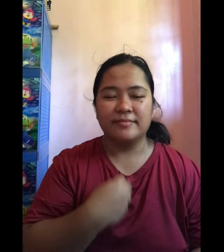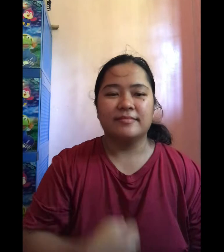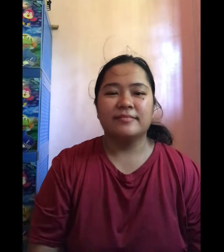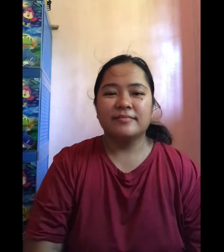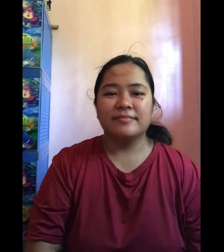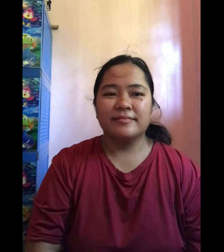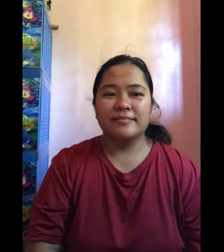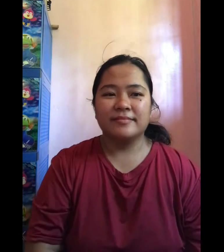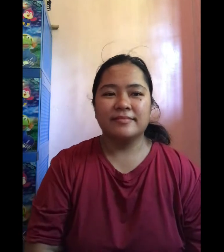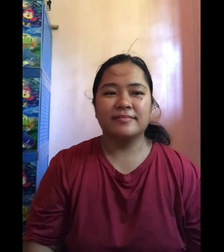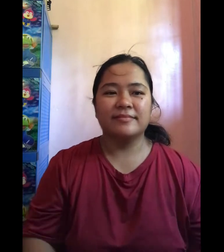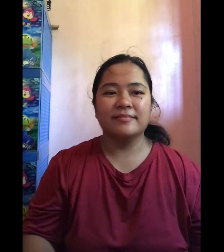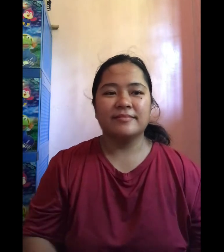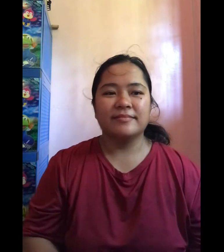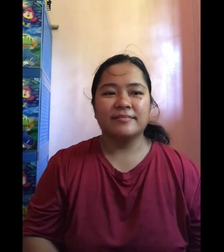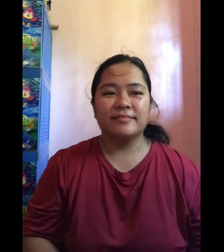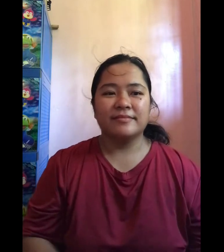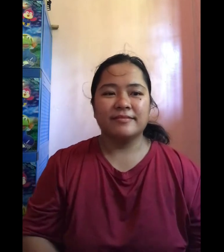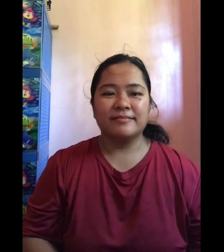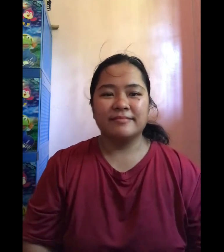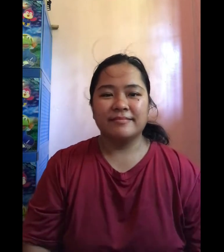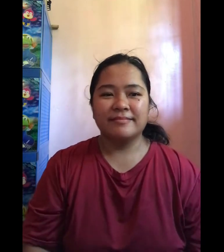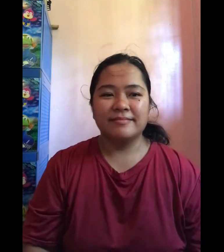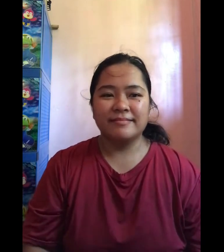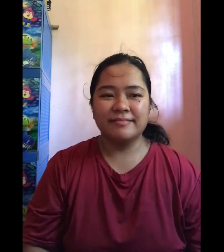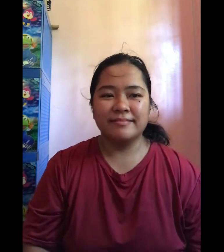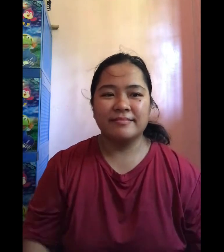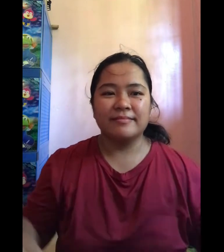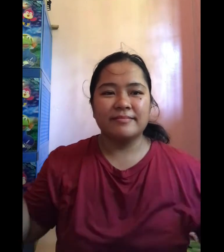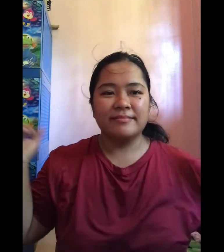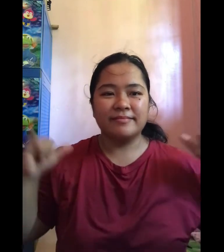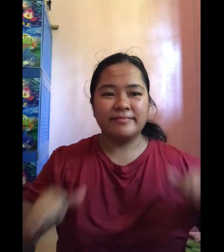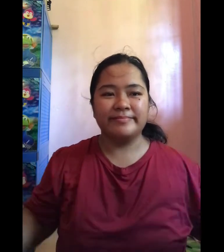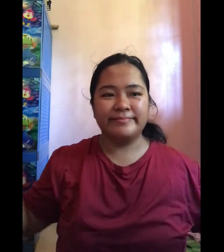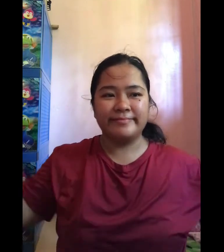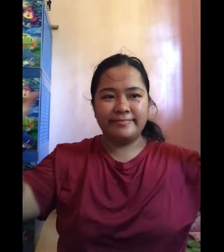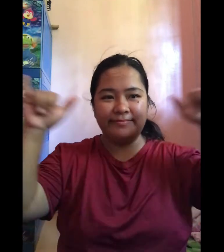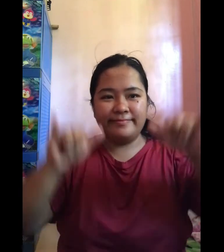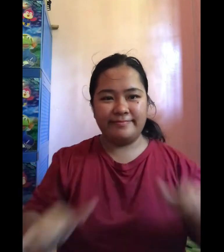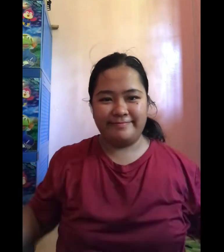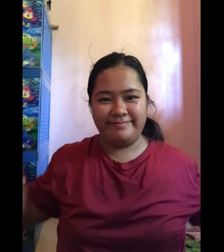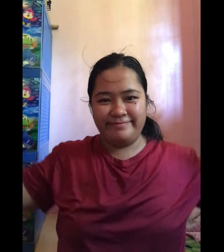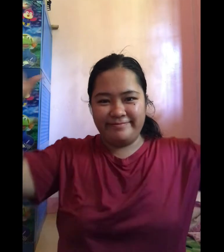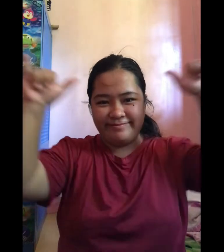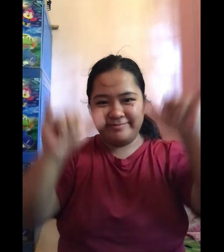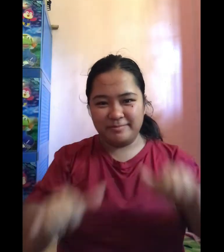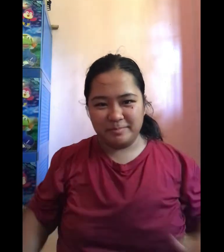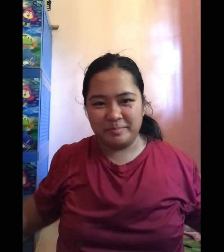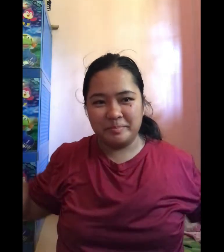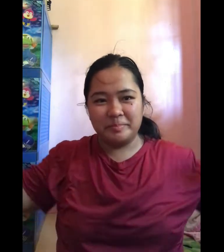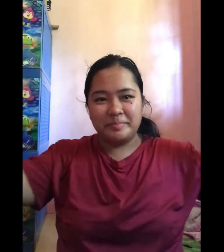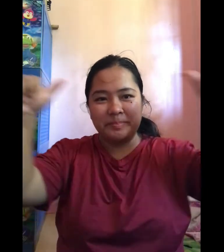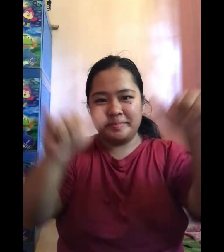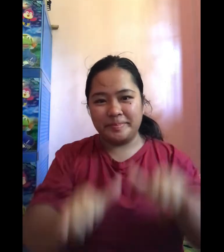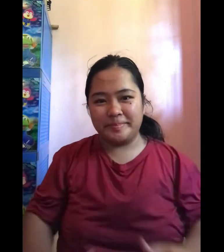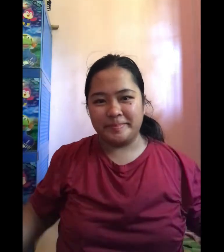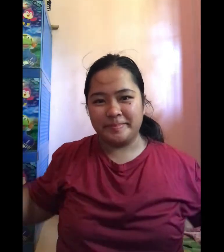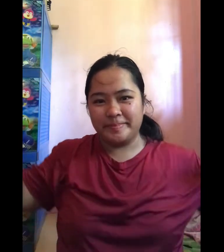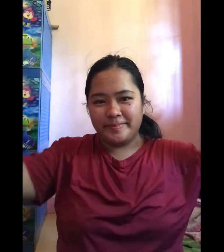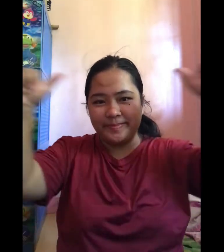And then a sign that I really don't see a lot, but same old, is the letter Y with circles like this.